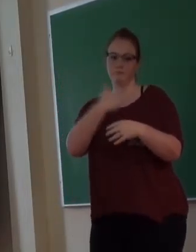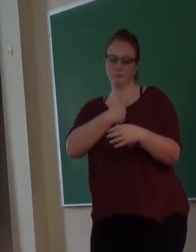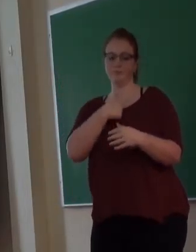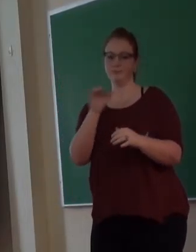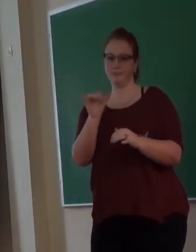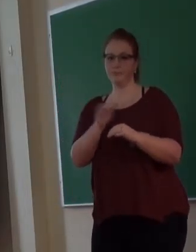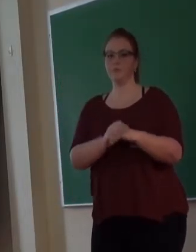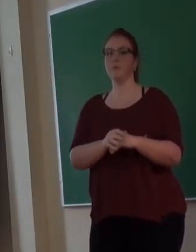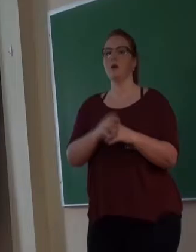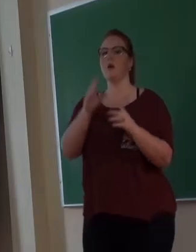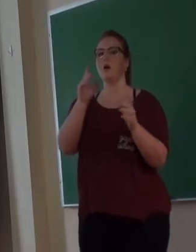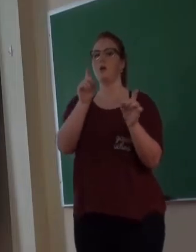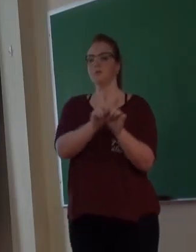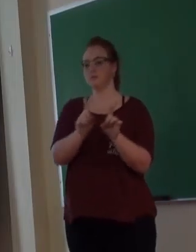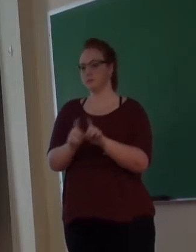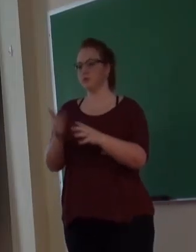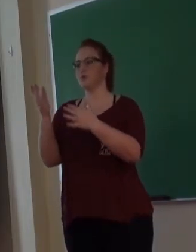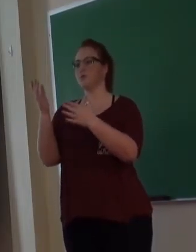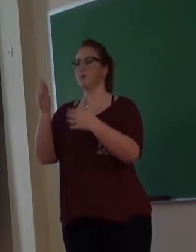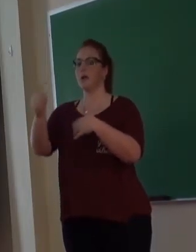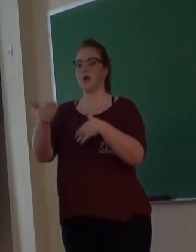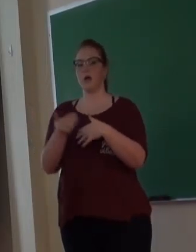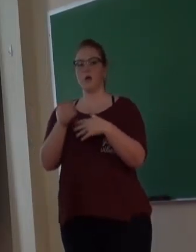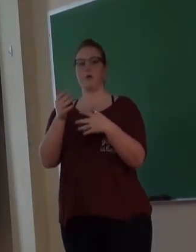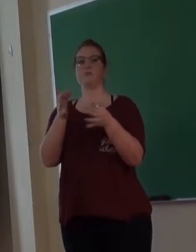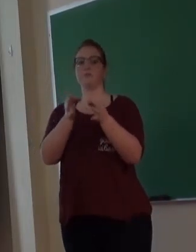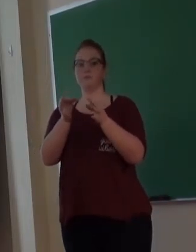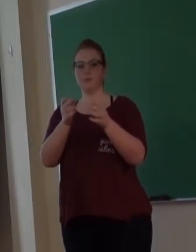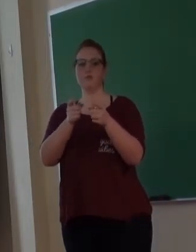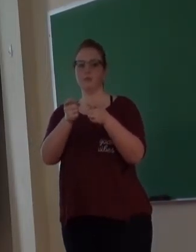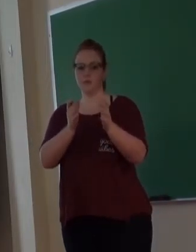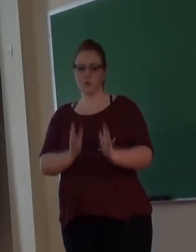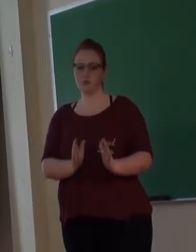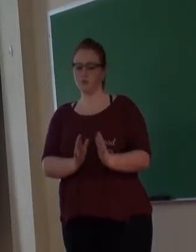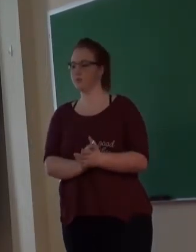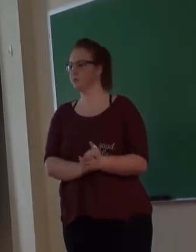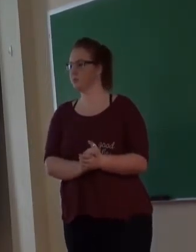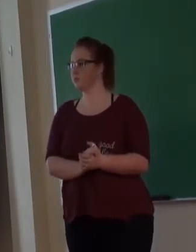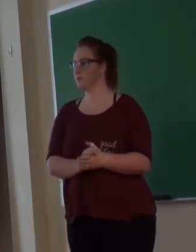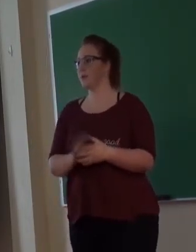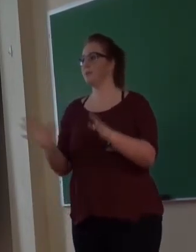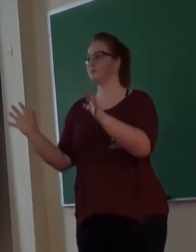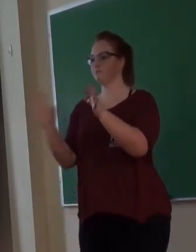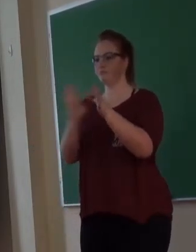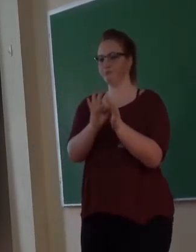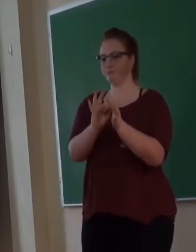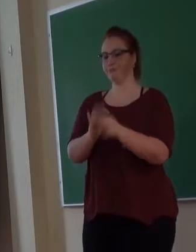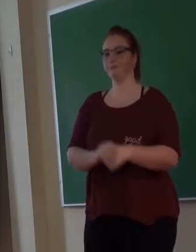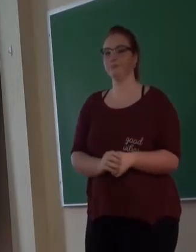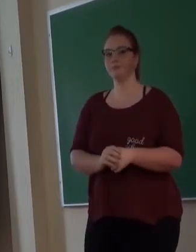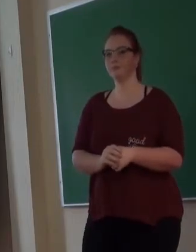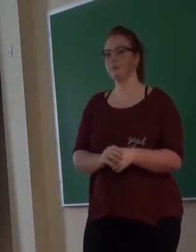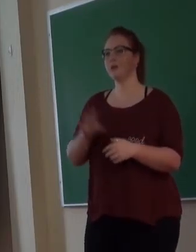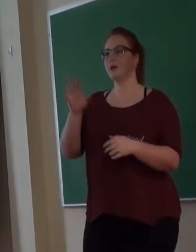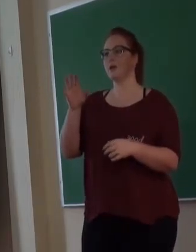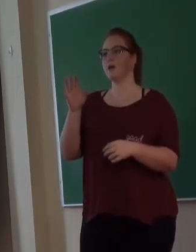hiring managers, recruiters. It brings us together, okay? The idea behind this conference is they're always hiring,